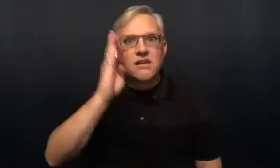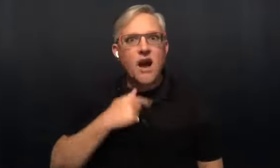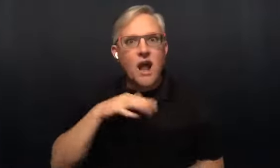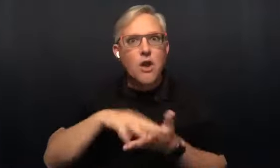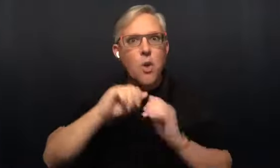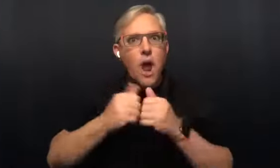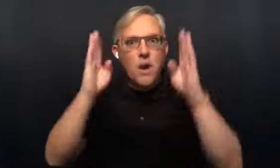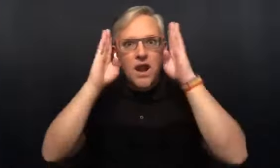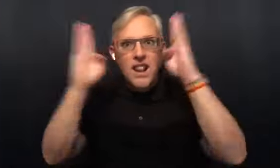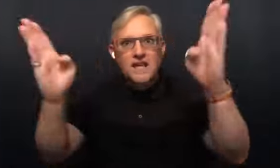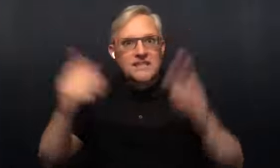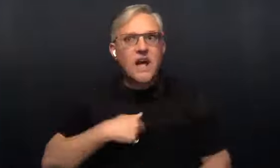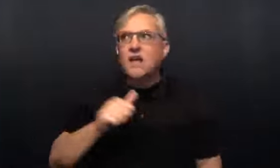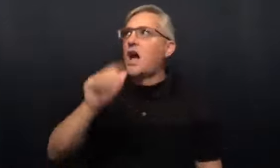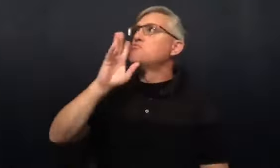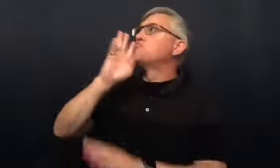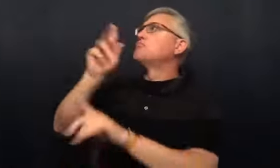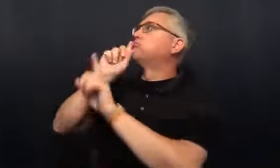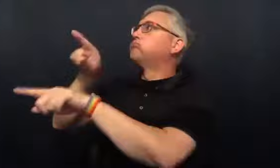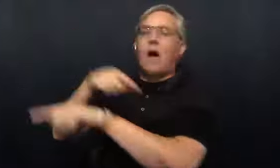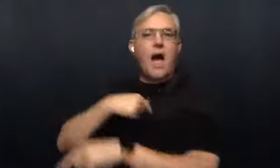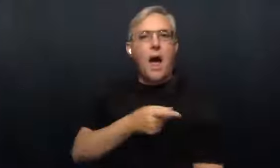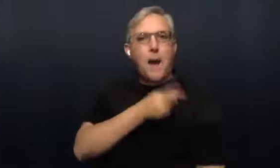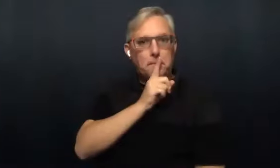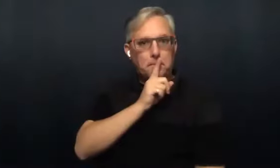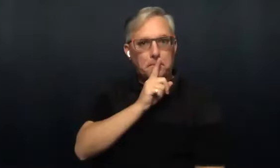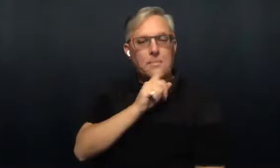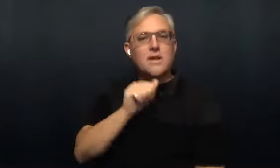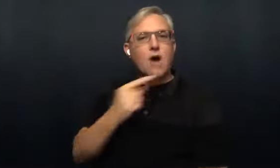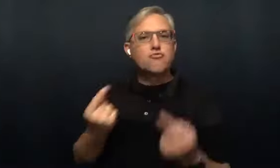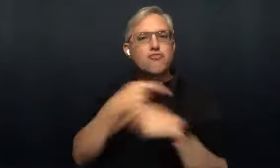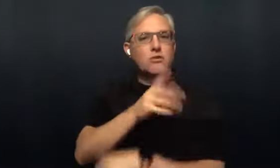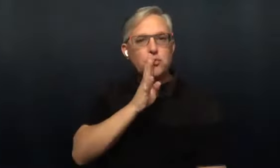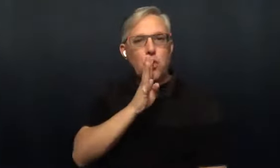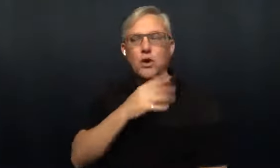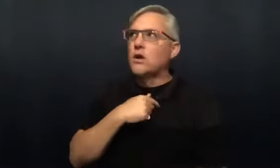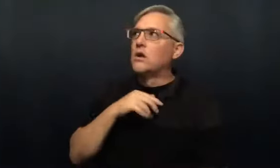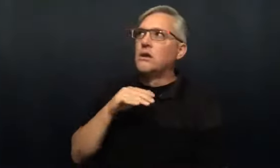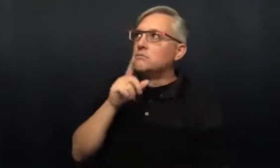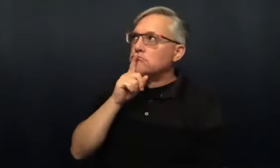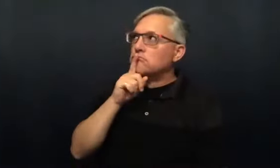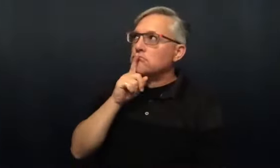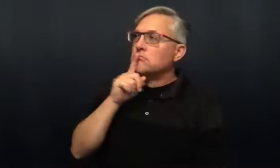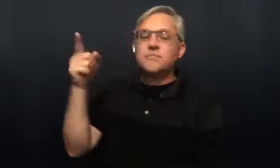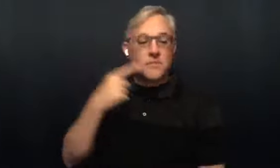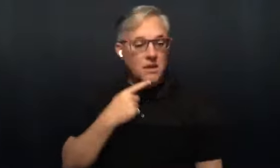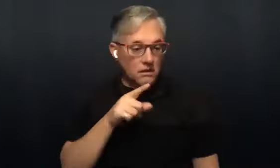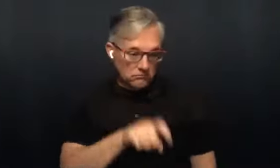didn't crosstalk on his share. And he said, I would like to ask, would you be my sponsor? And I said, I can't